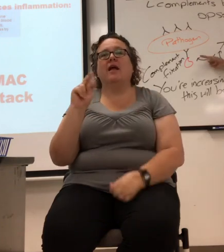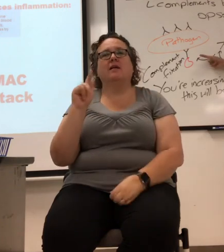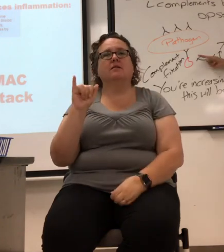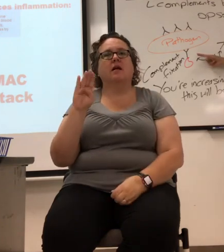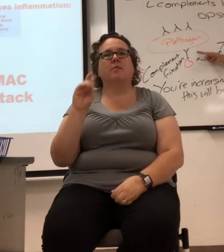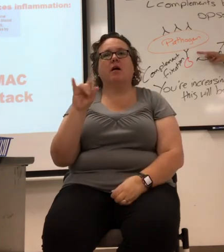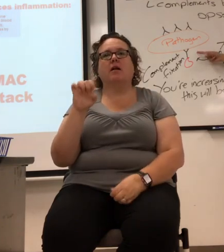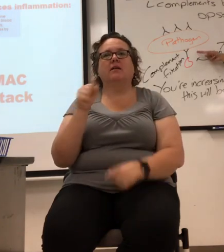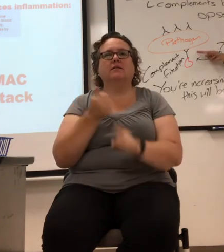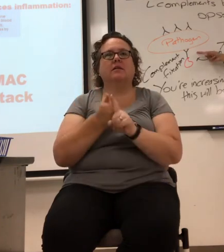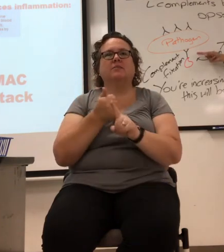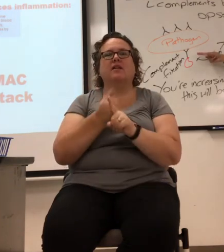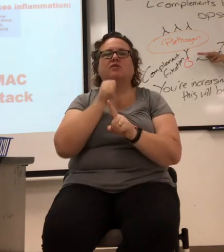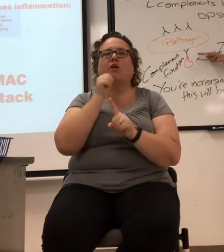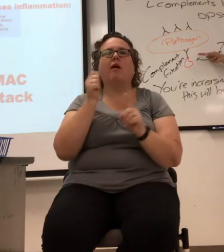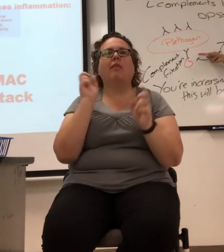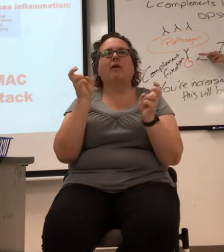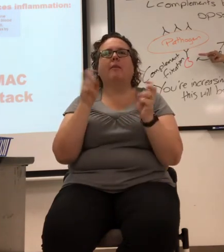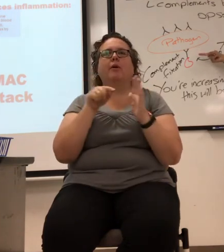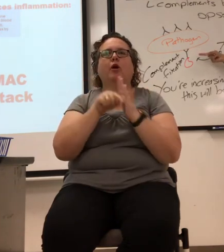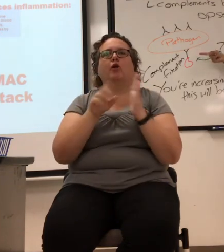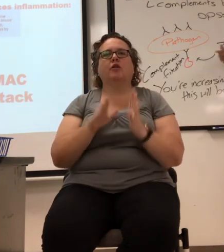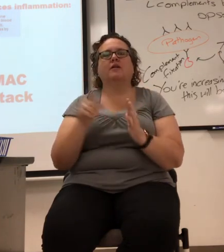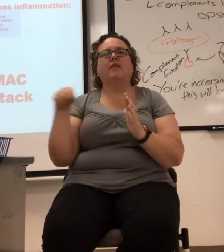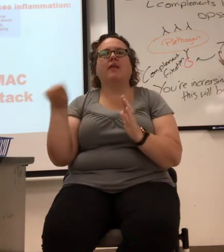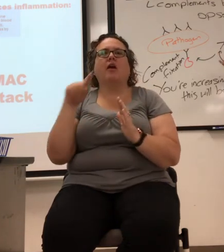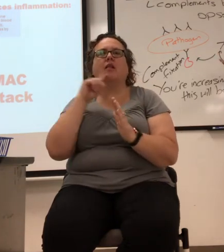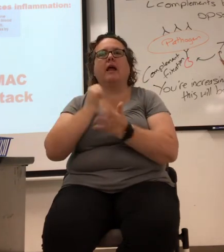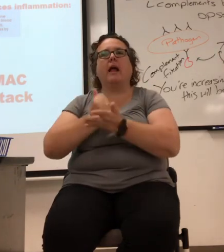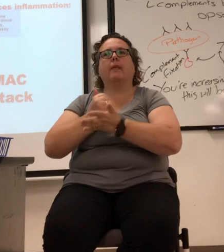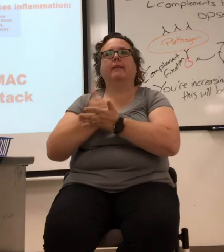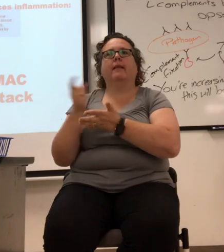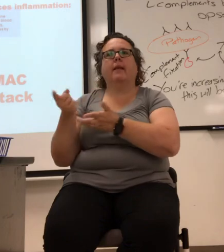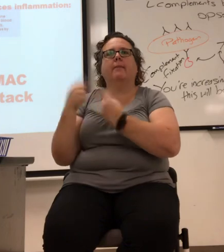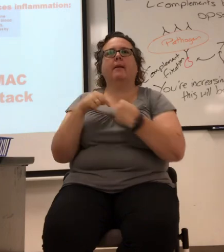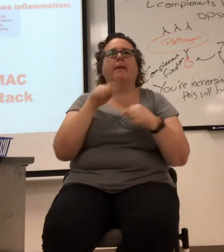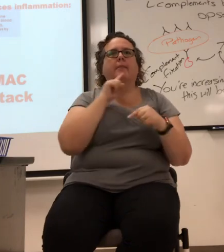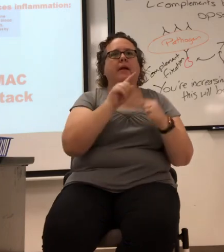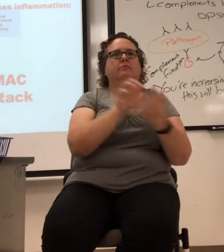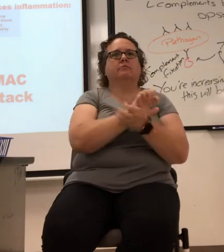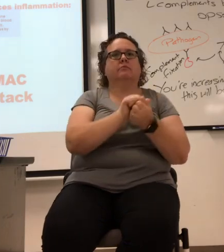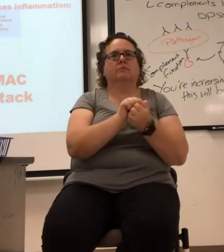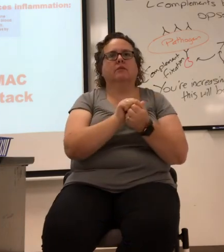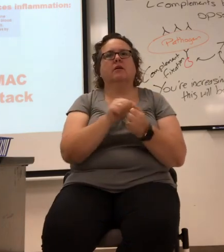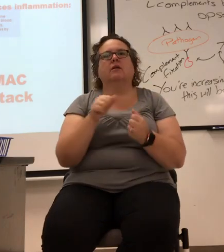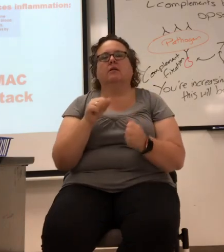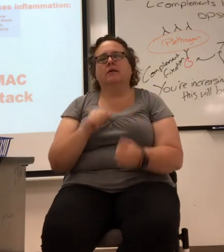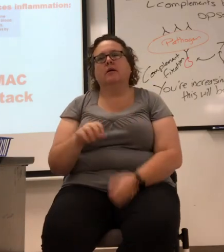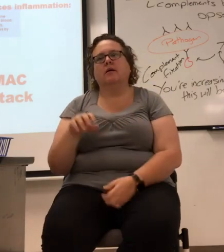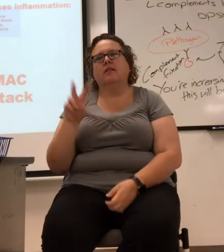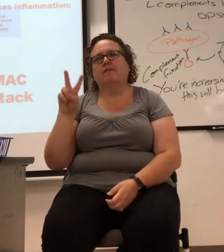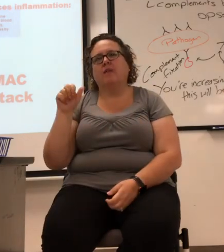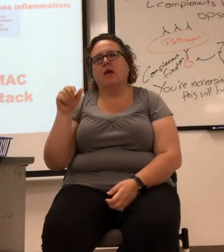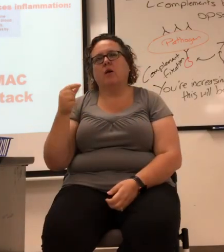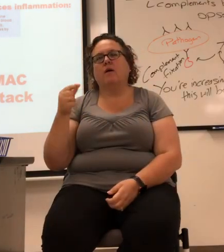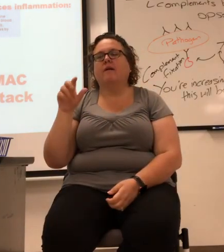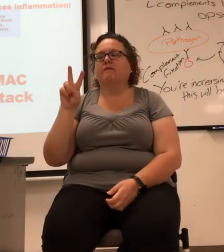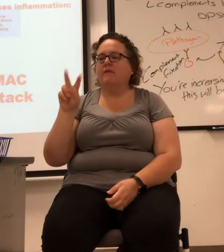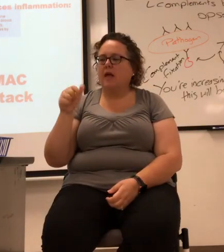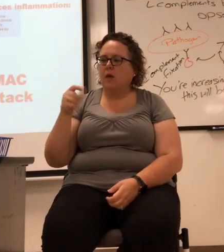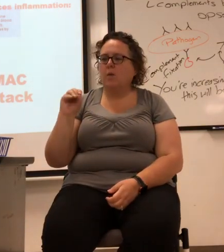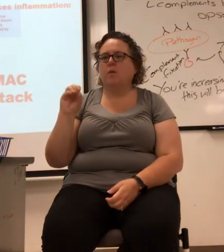say, they're not the murderers. They're like accessories to murder. They just kind of help until the phagocytes get there. All right, so that's how